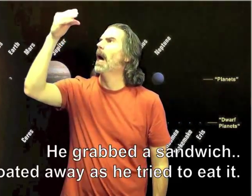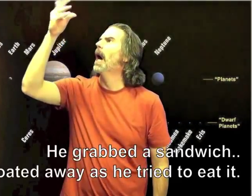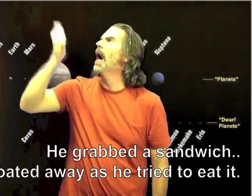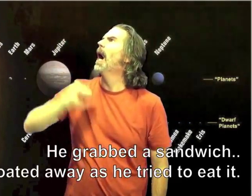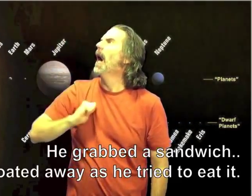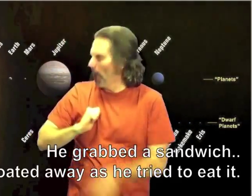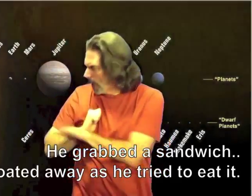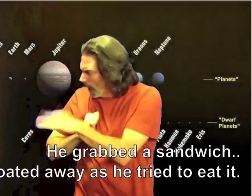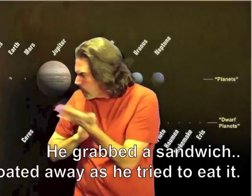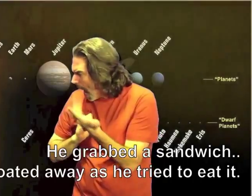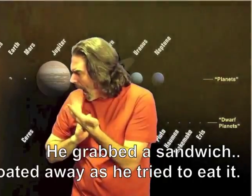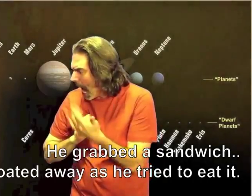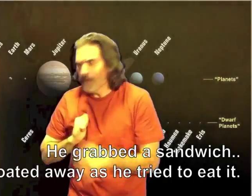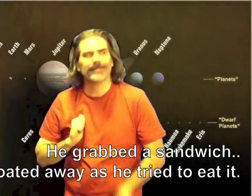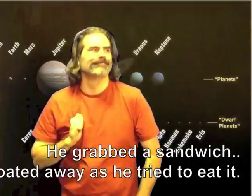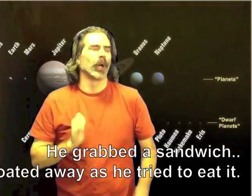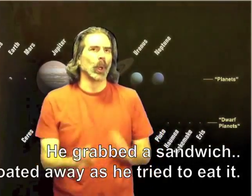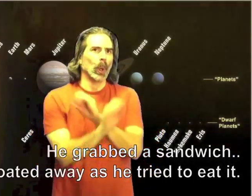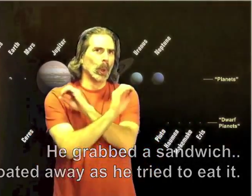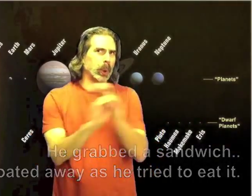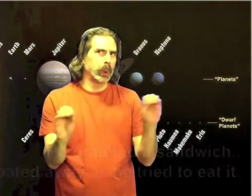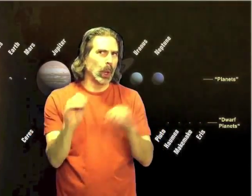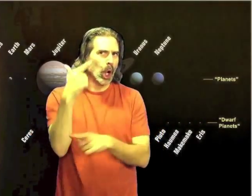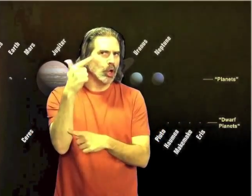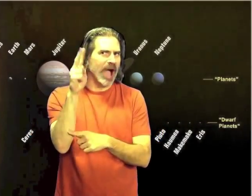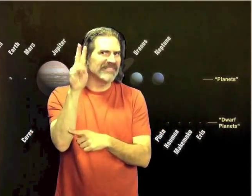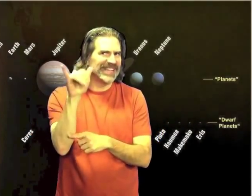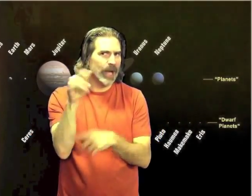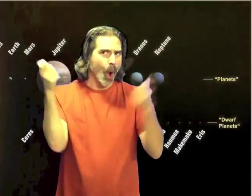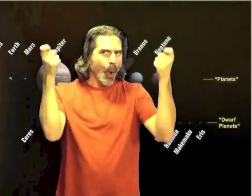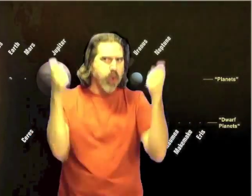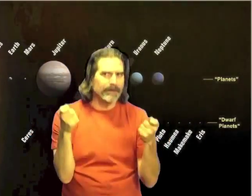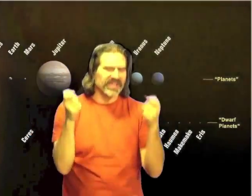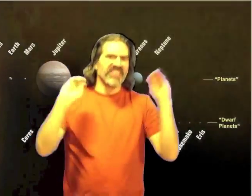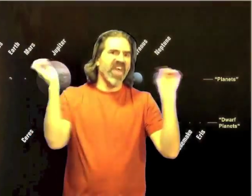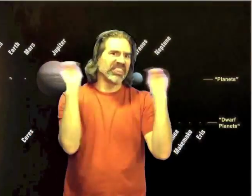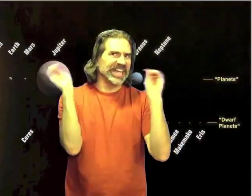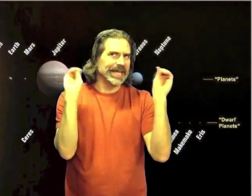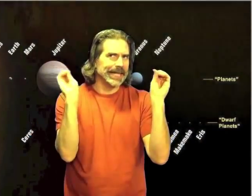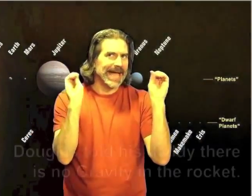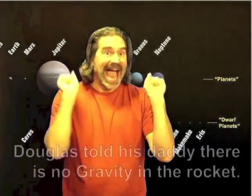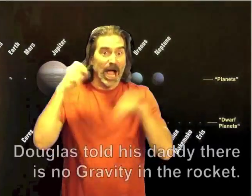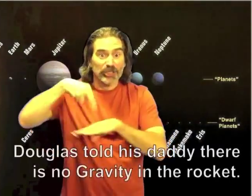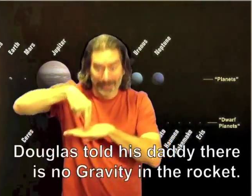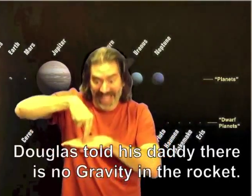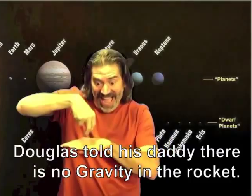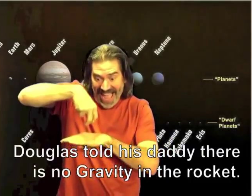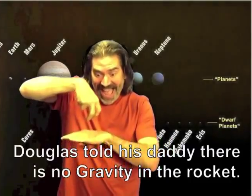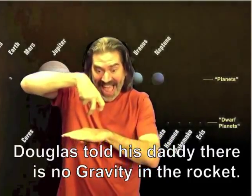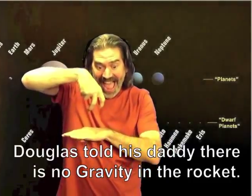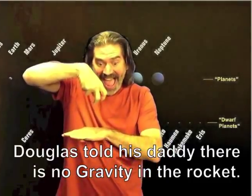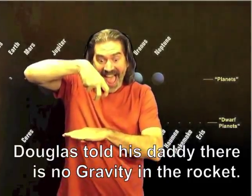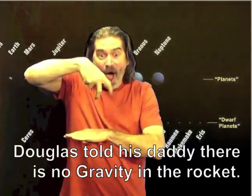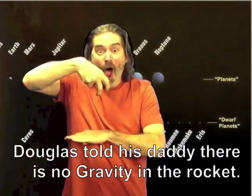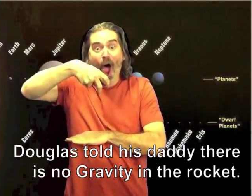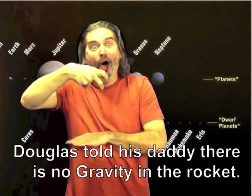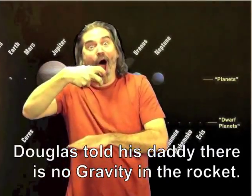to float away. And he says, "What's going on?" And Douglas says, "Dad, there's no gravity. Look